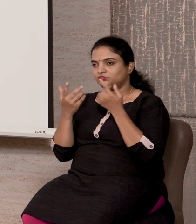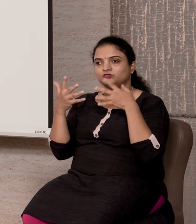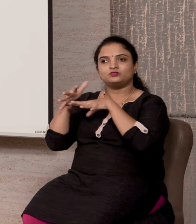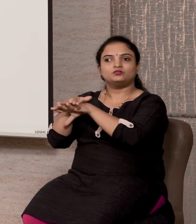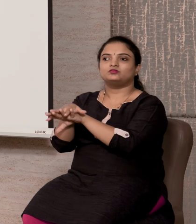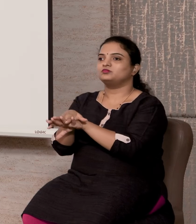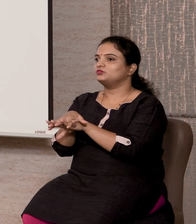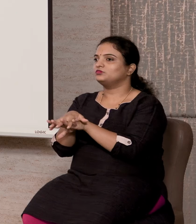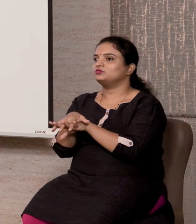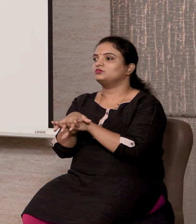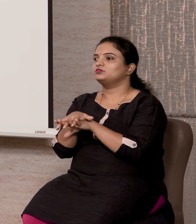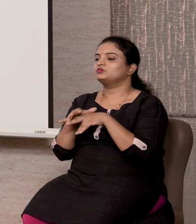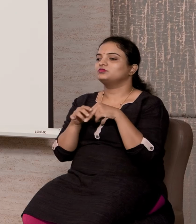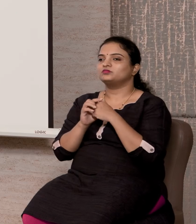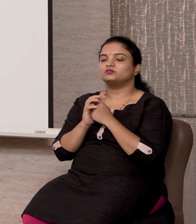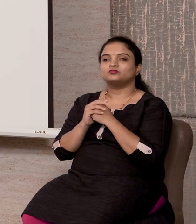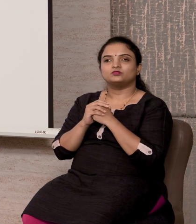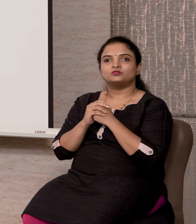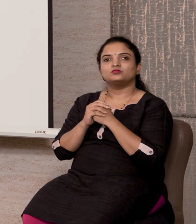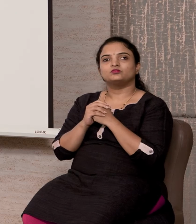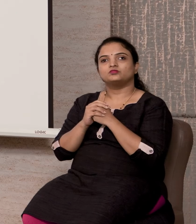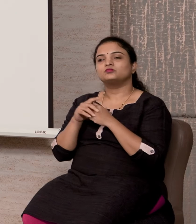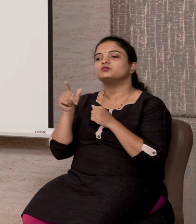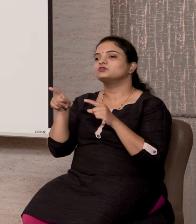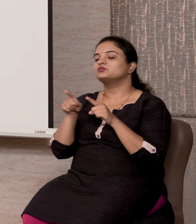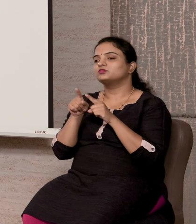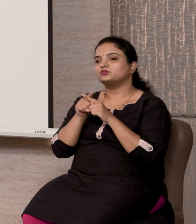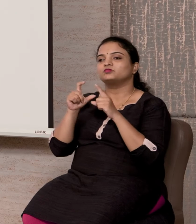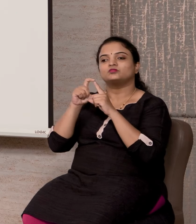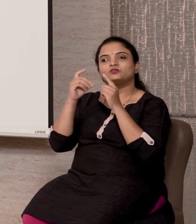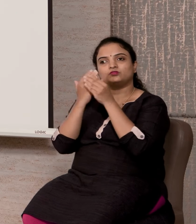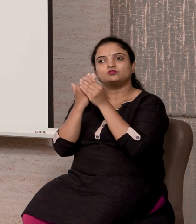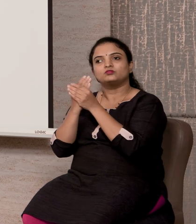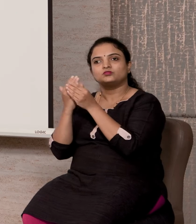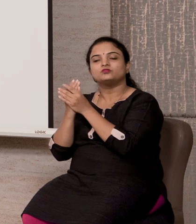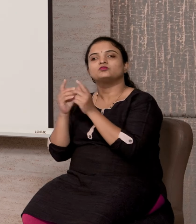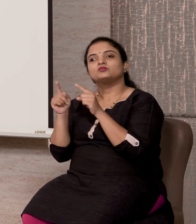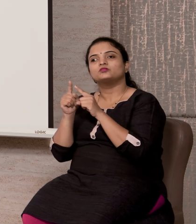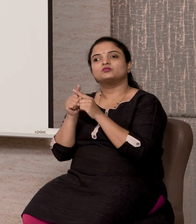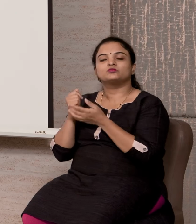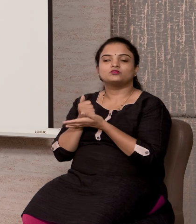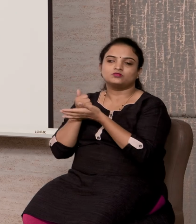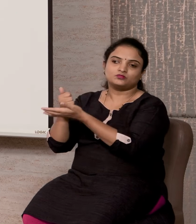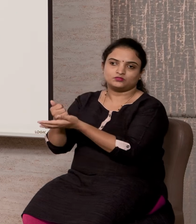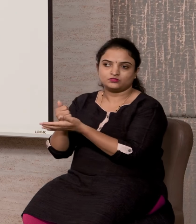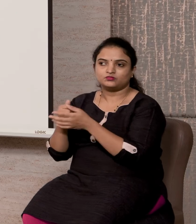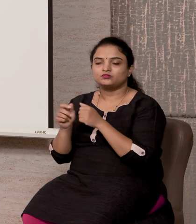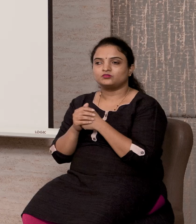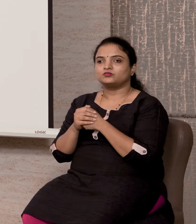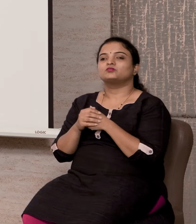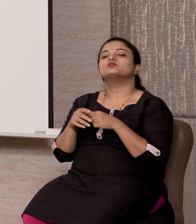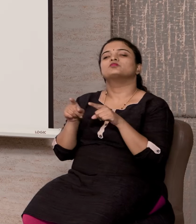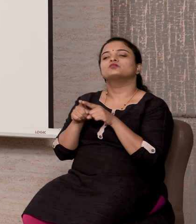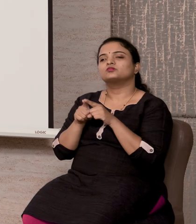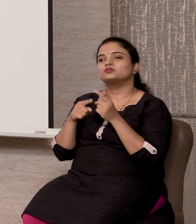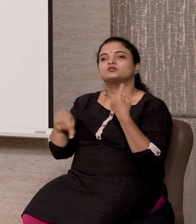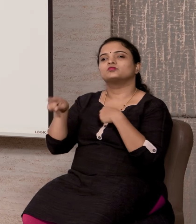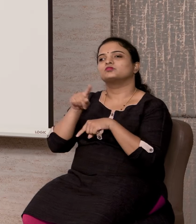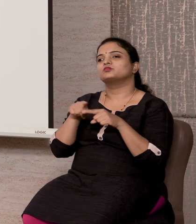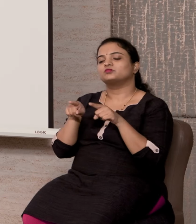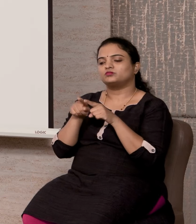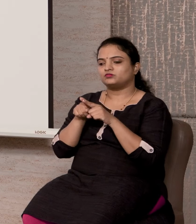possible, right? So there are actually guidelines in these documents telling that, seek help of experts, right? So there's already a lack of expertise, but